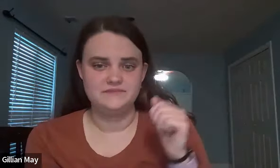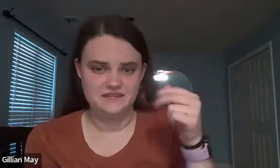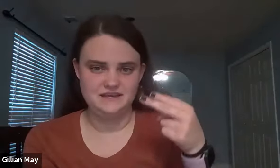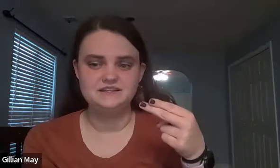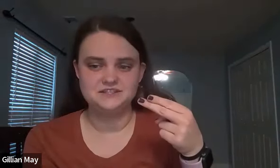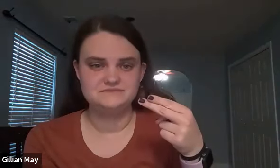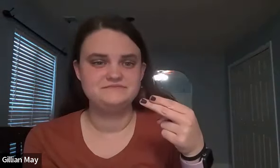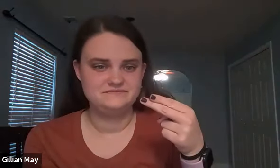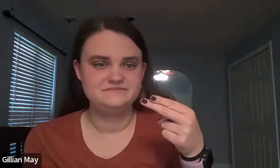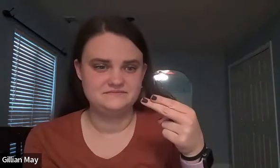H.